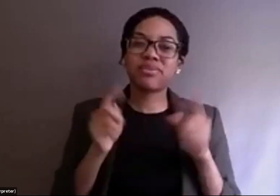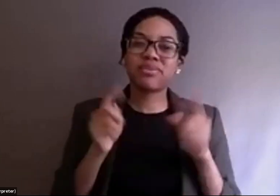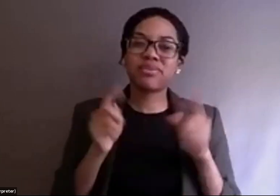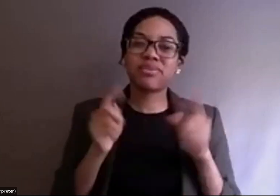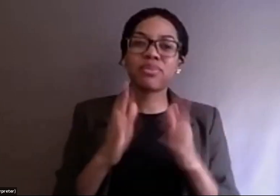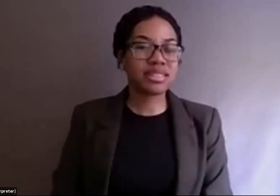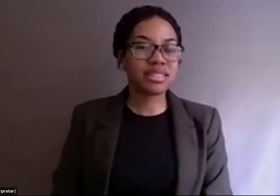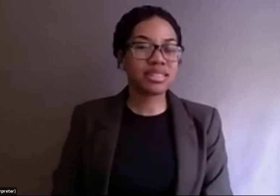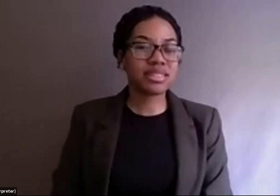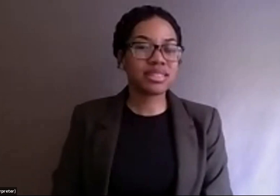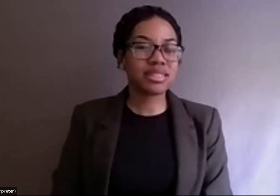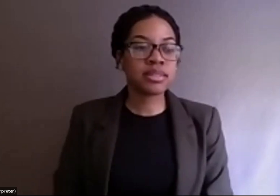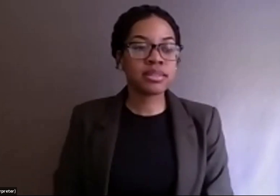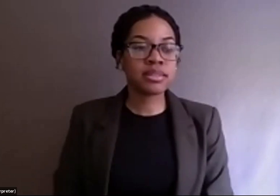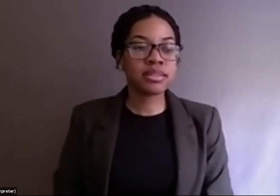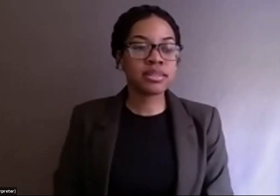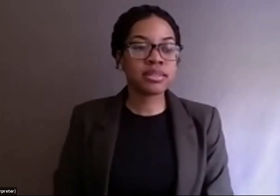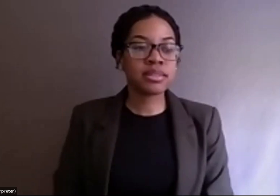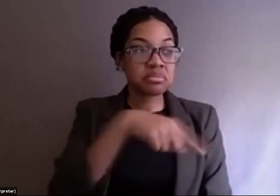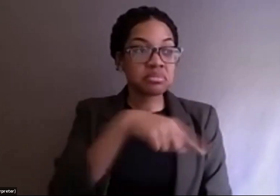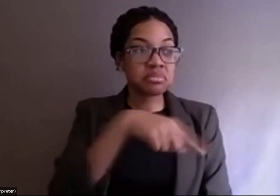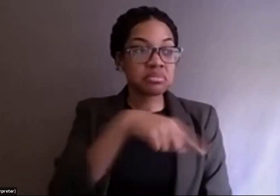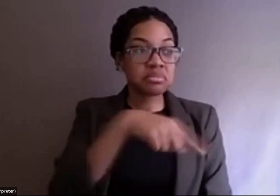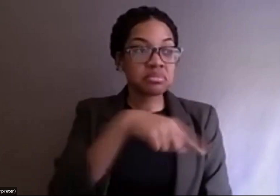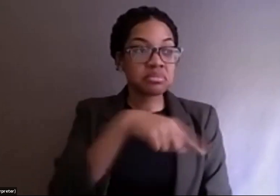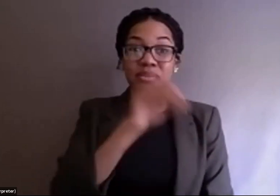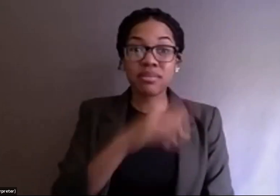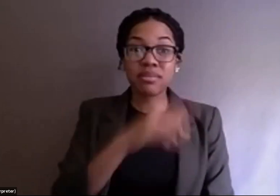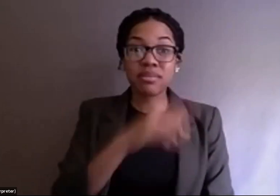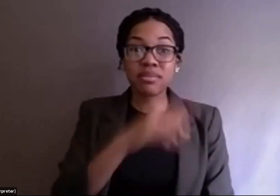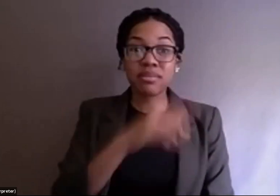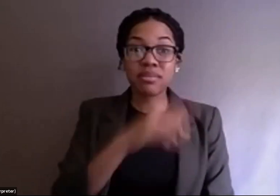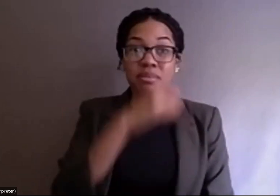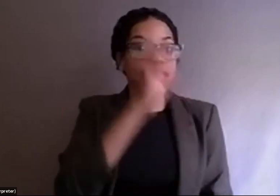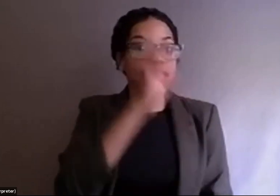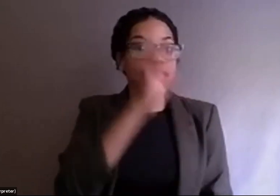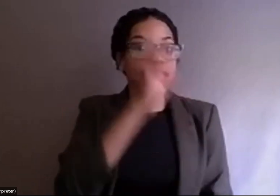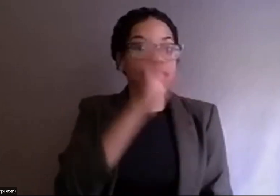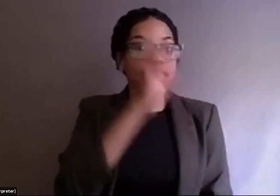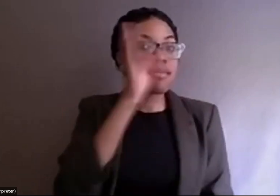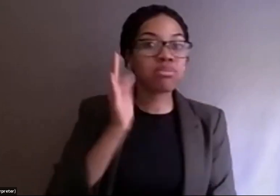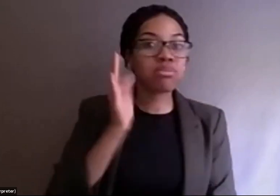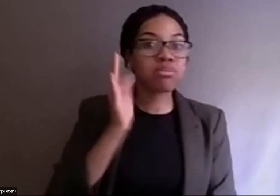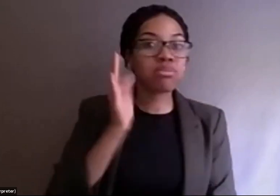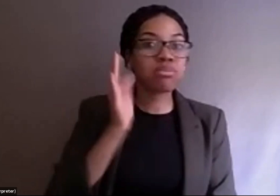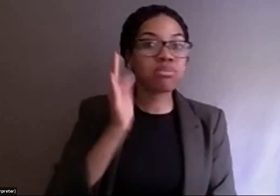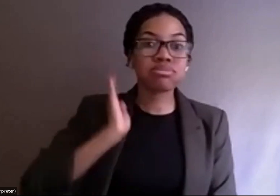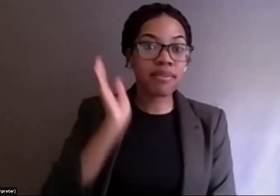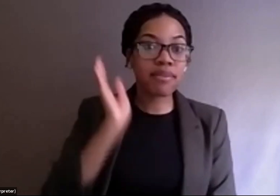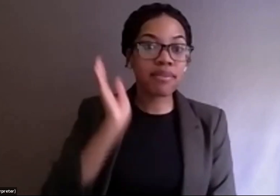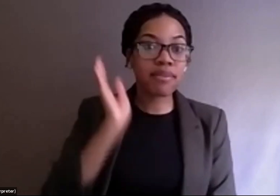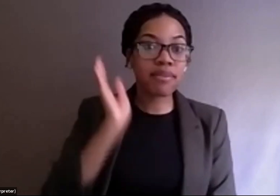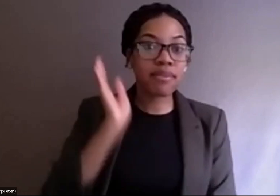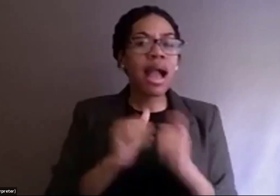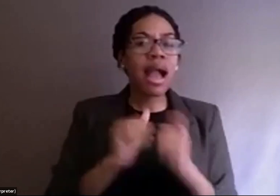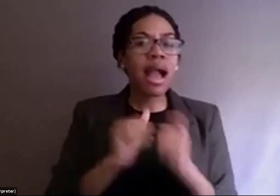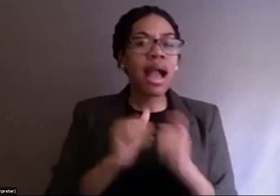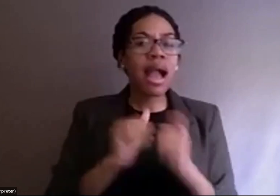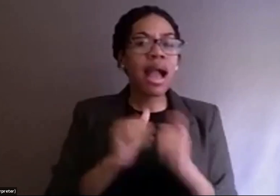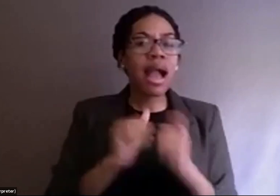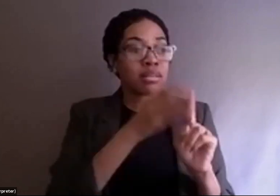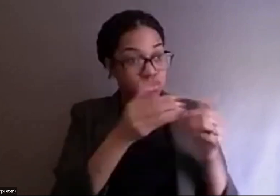people who had never voted to believe that they not only could vote, but run a county, be the sheriff, be